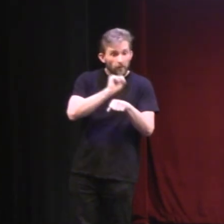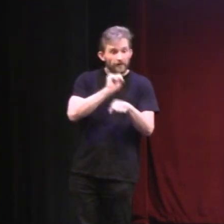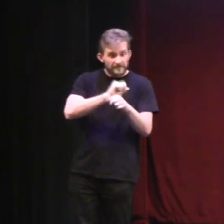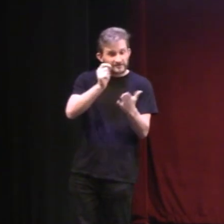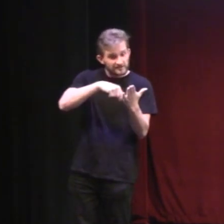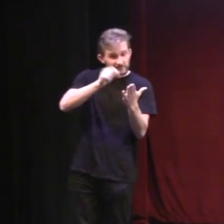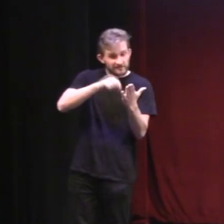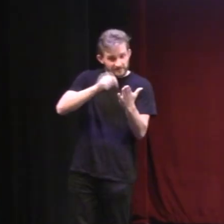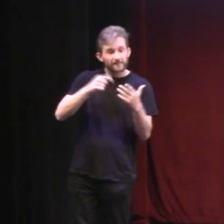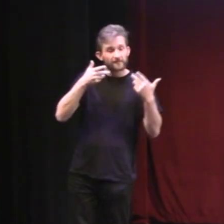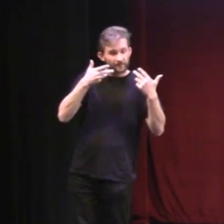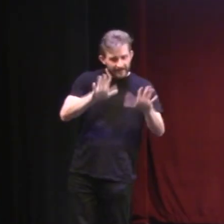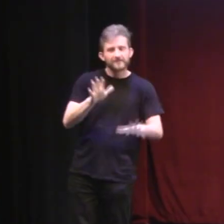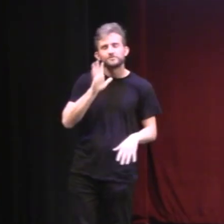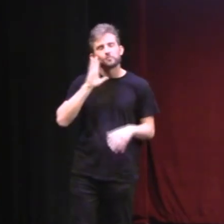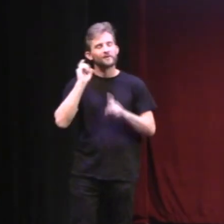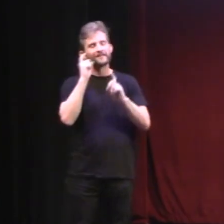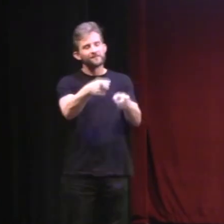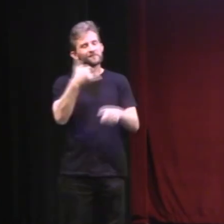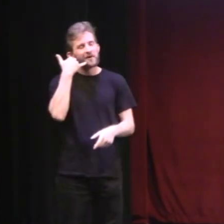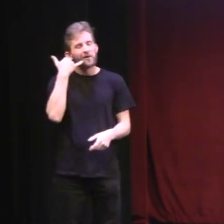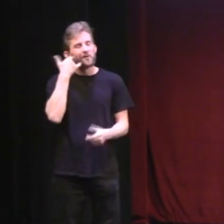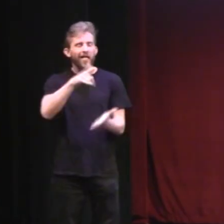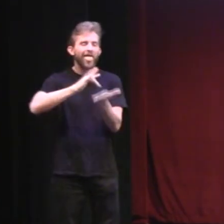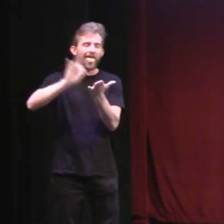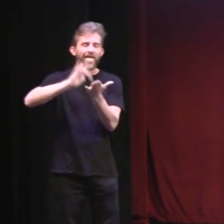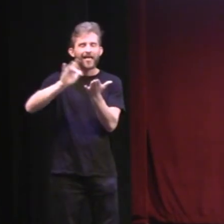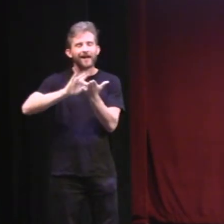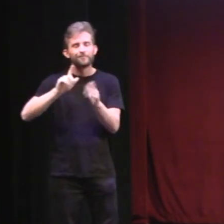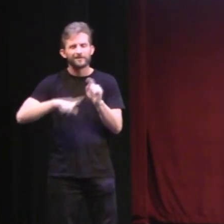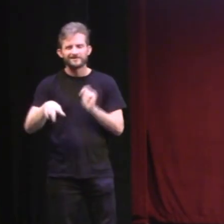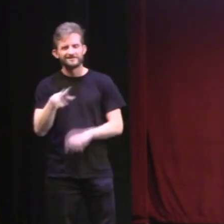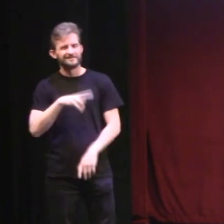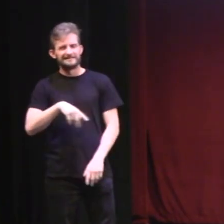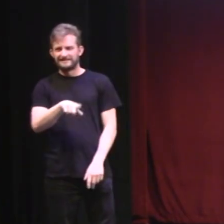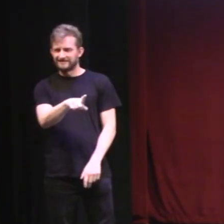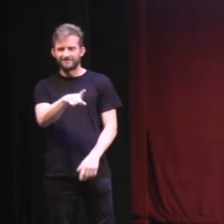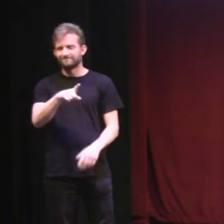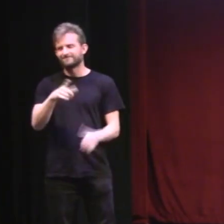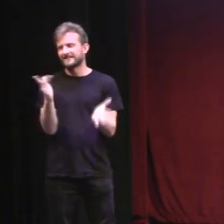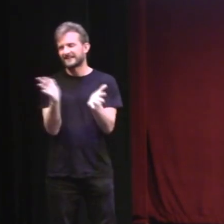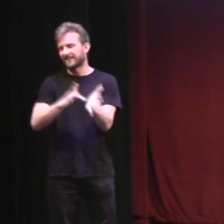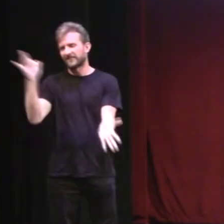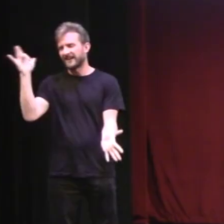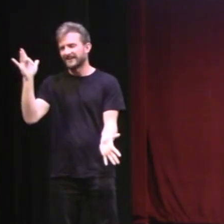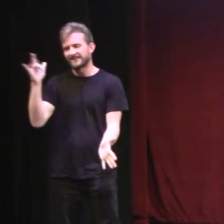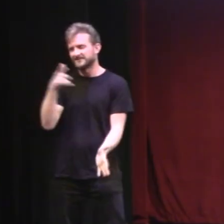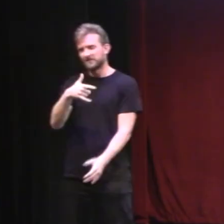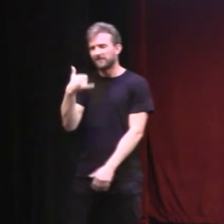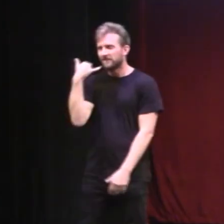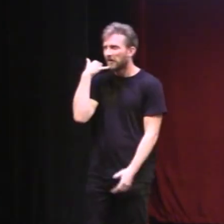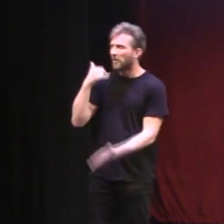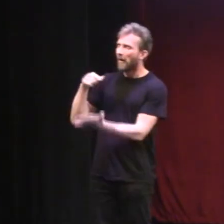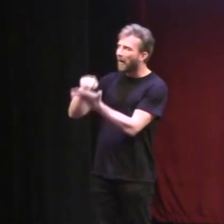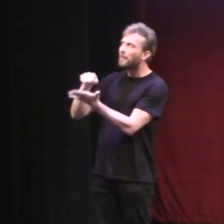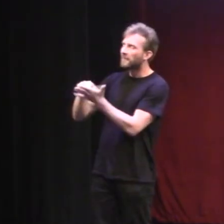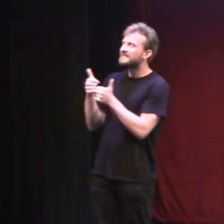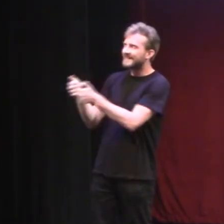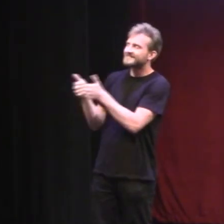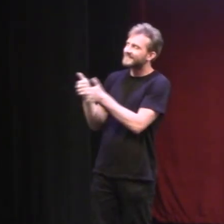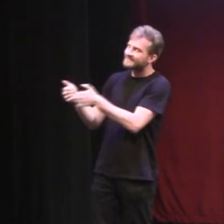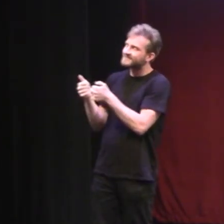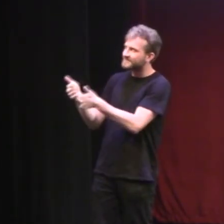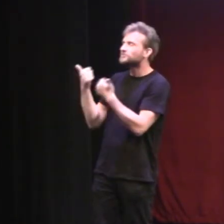from. So it was just restriction after restriction after restriction, which of course meant that she acted out more.